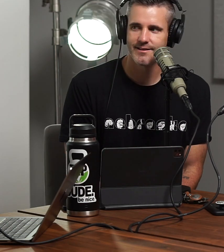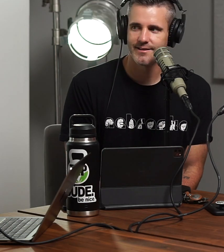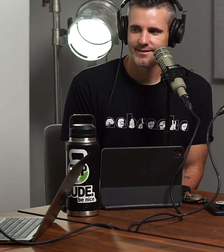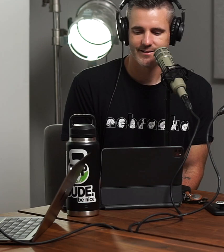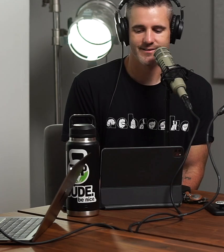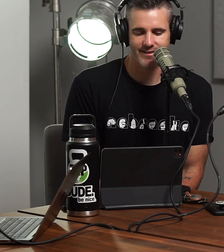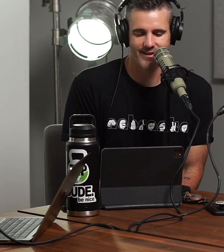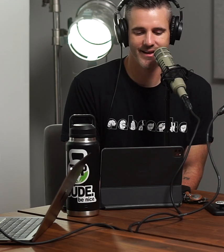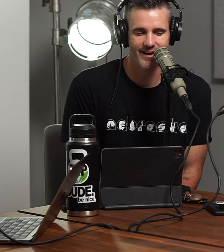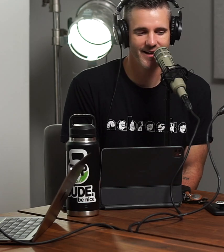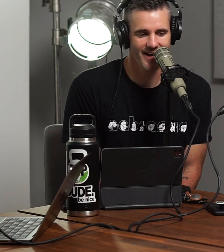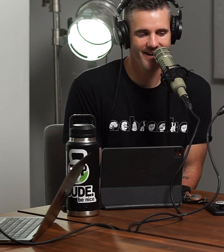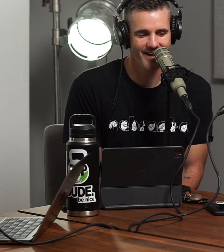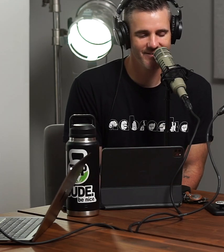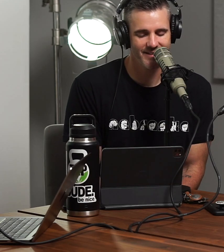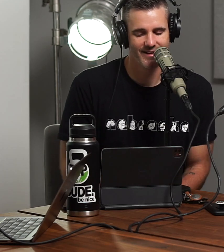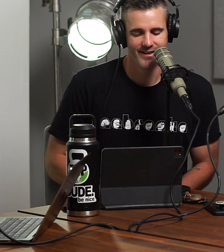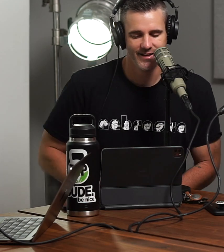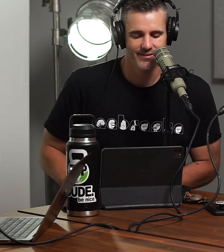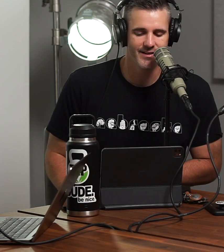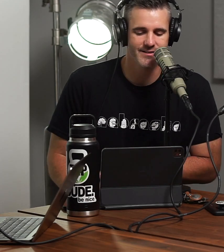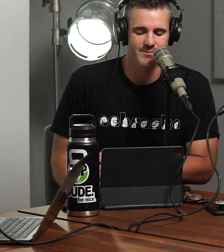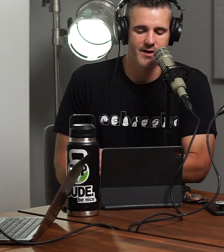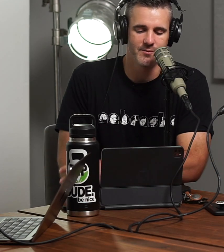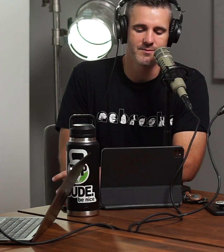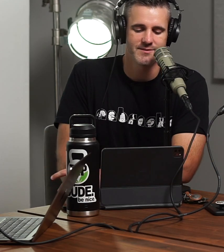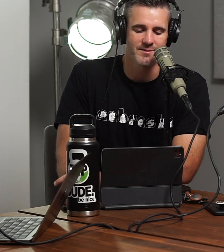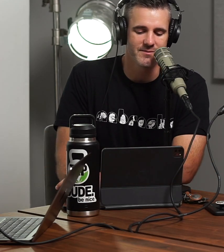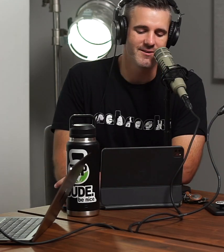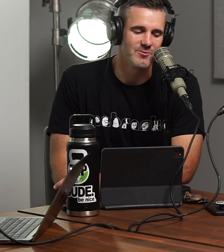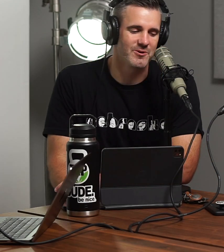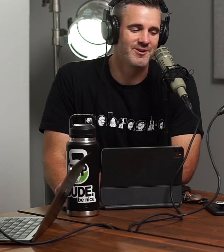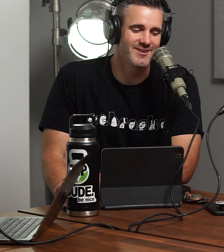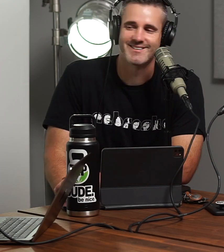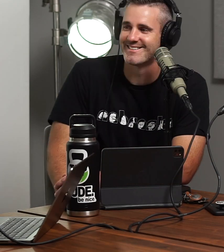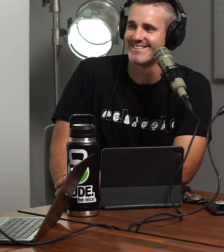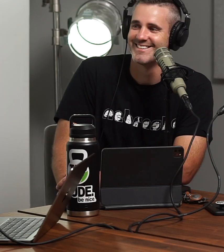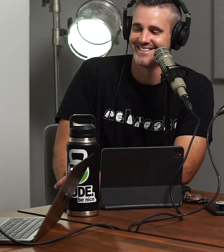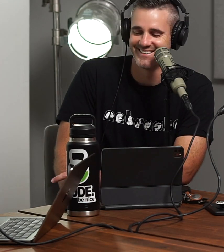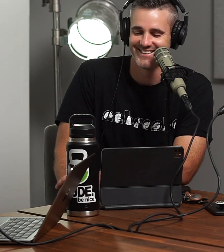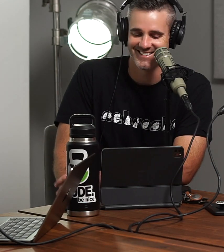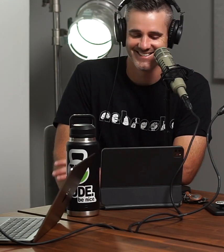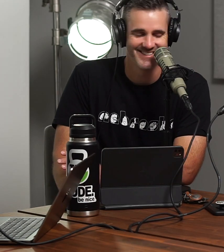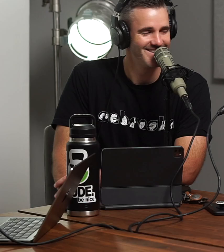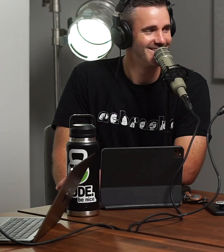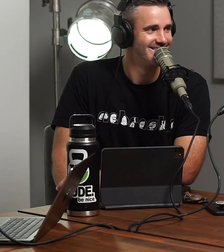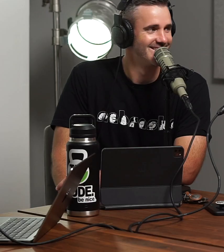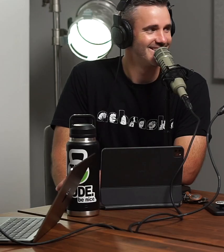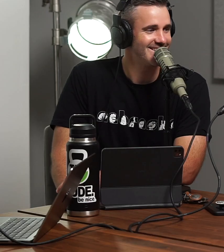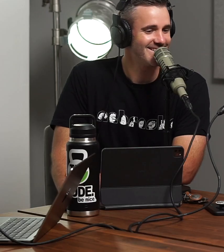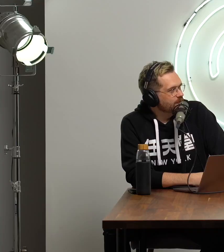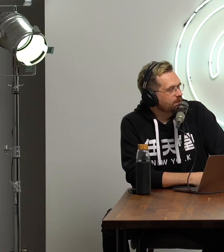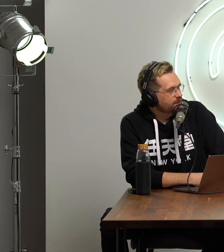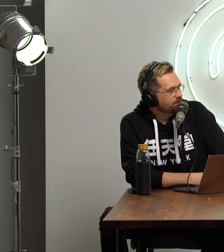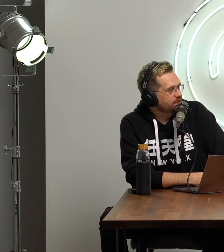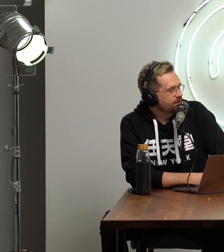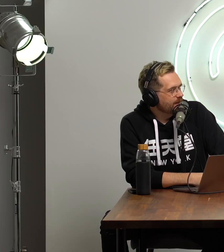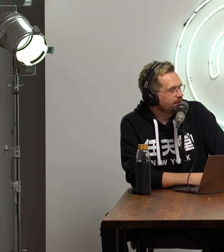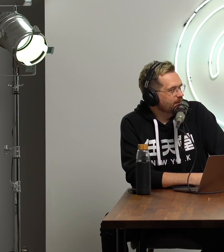song yeah i've got some albums i'm in the works yeah it sounded like a lullaby a little bit too yeah hey